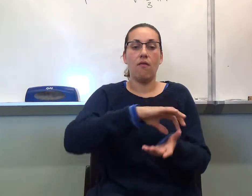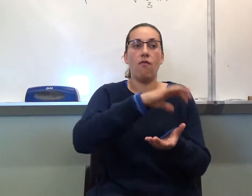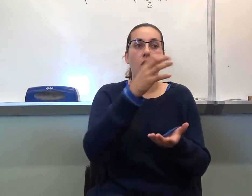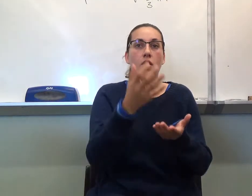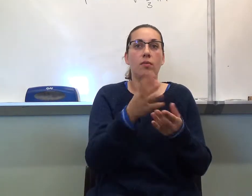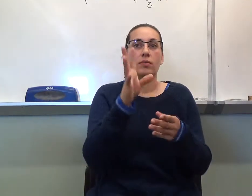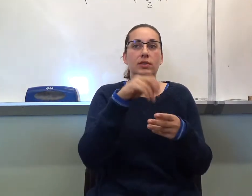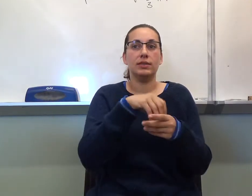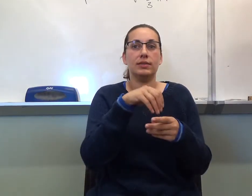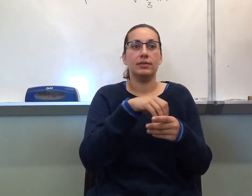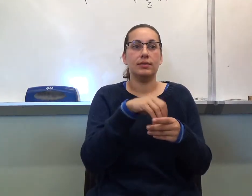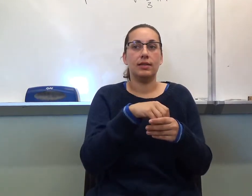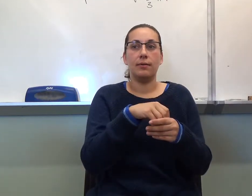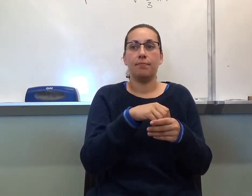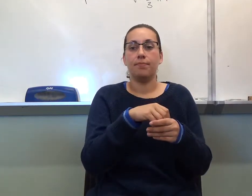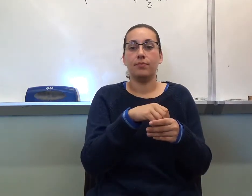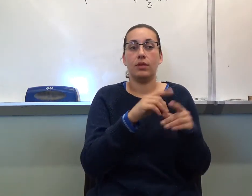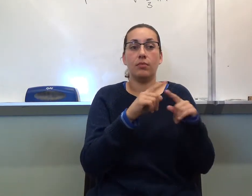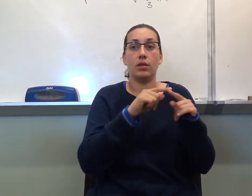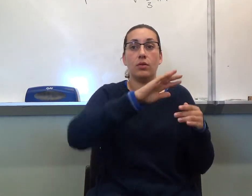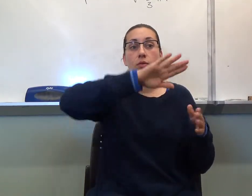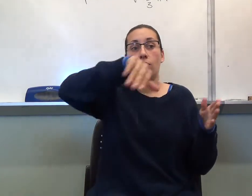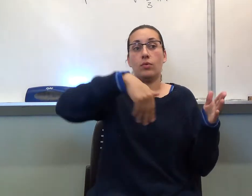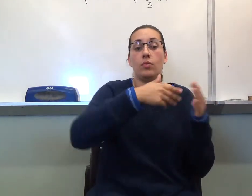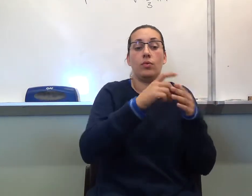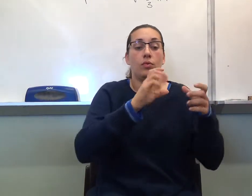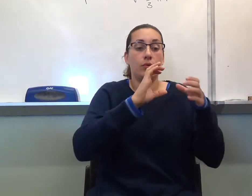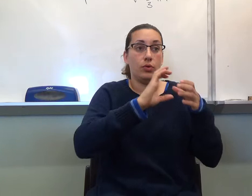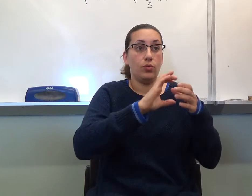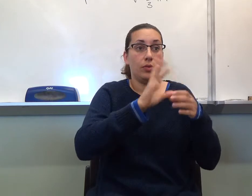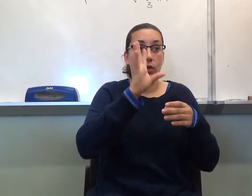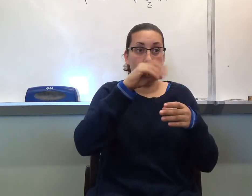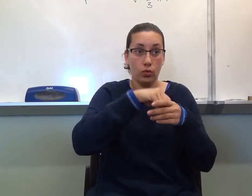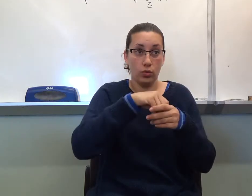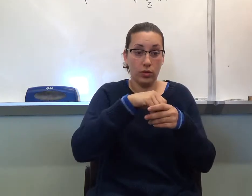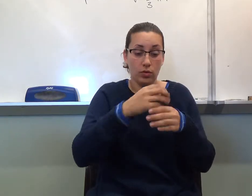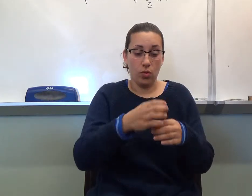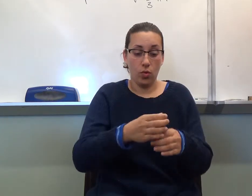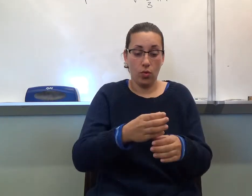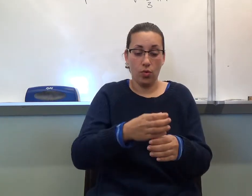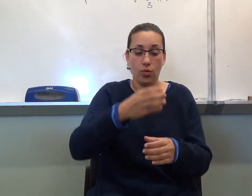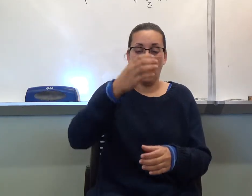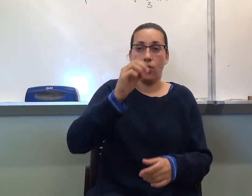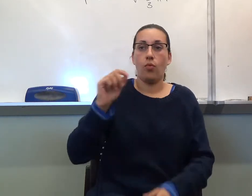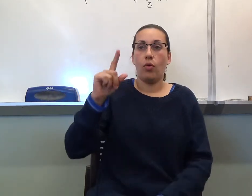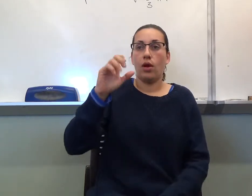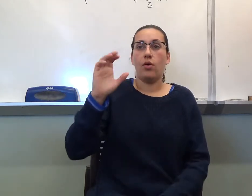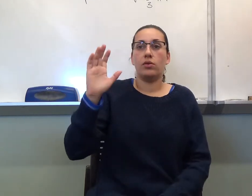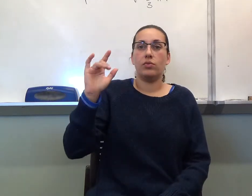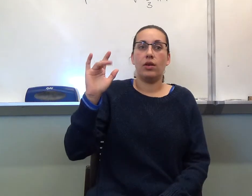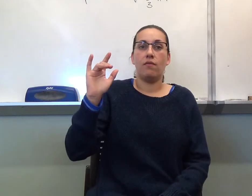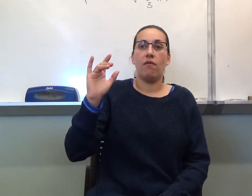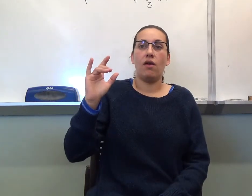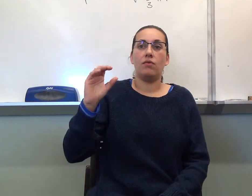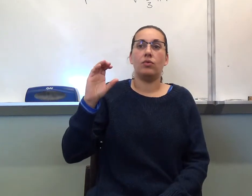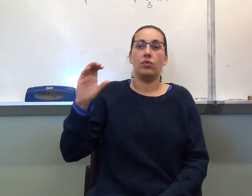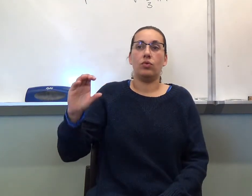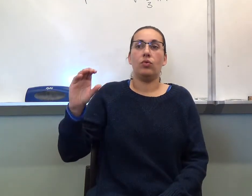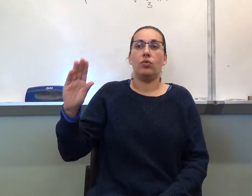The volume of the entire cube itself, including the whole, is 125 cubic inches. So we need to